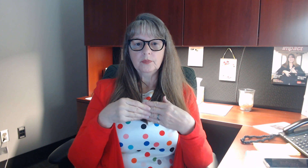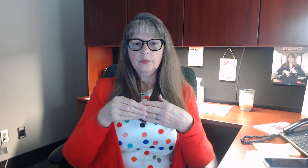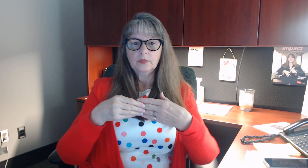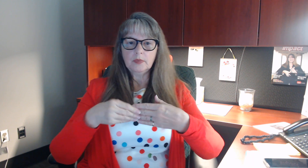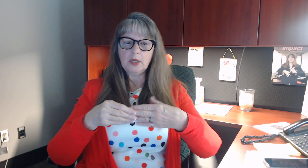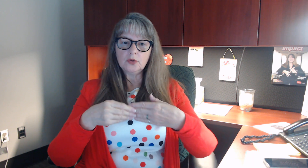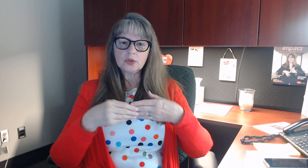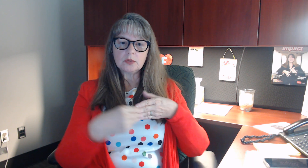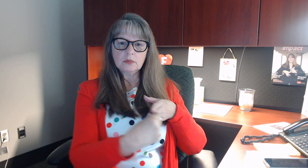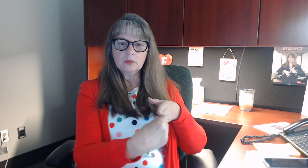and you just